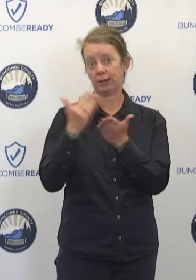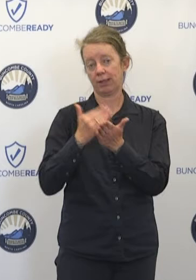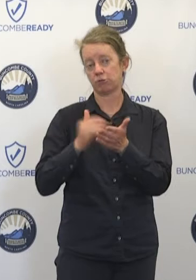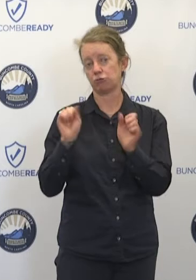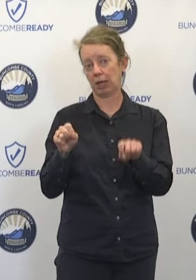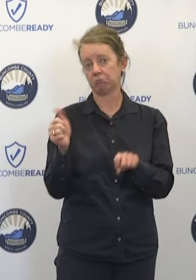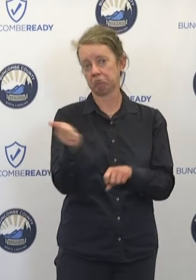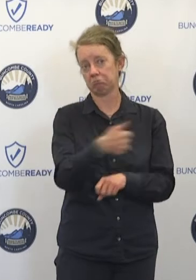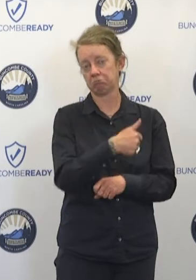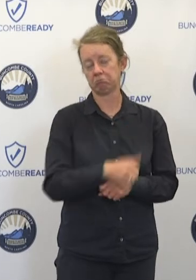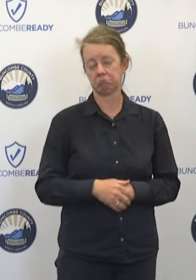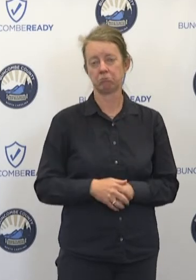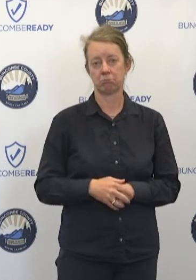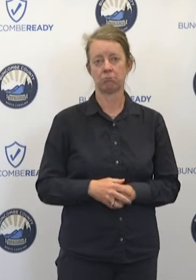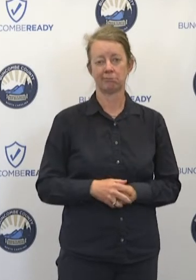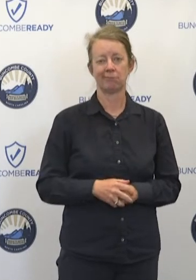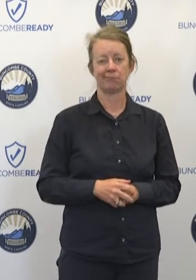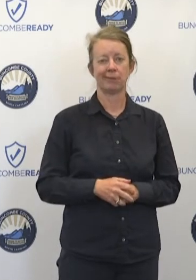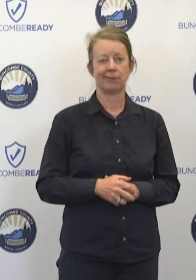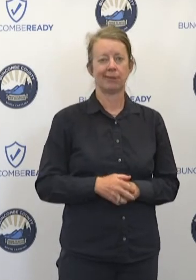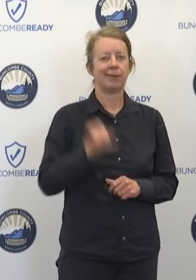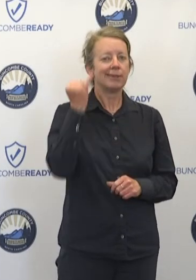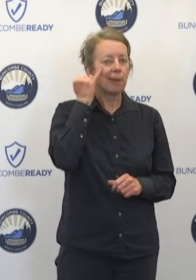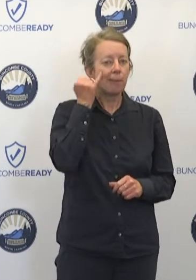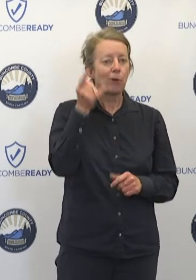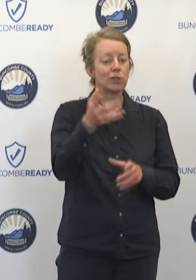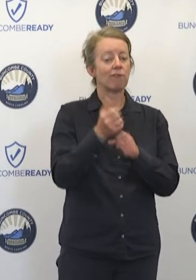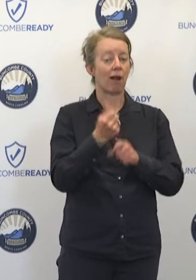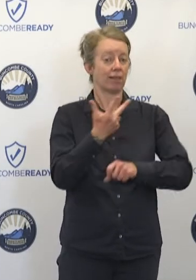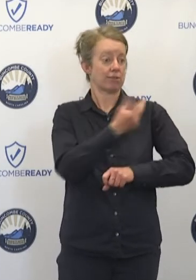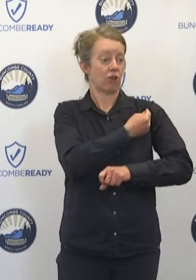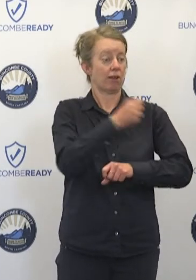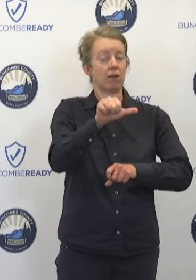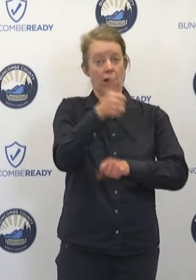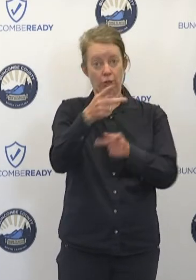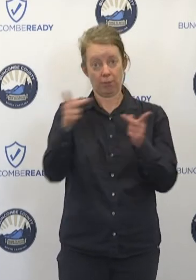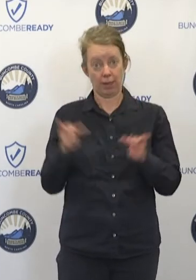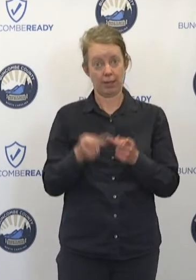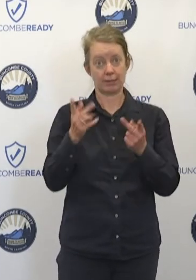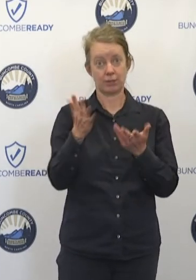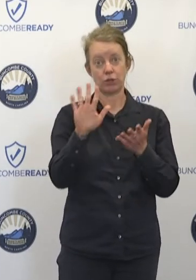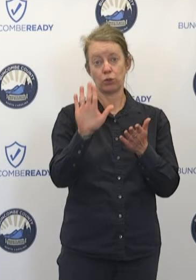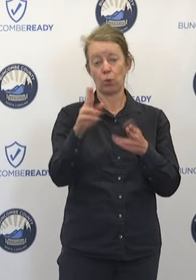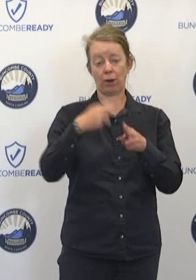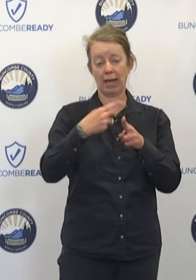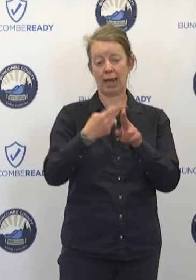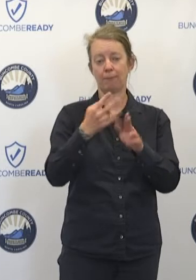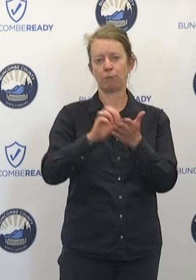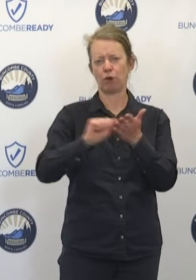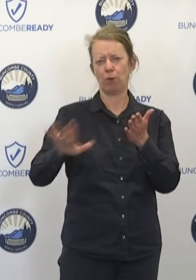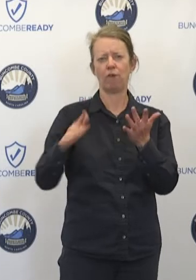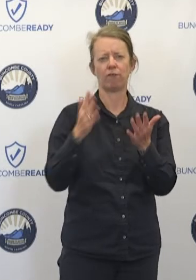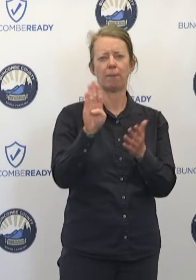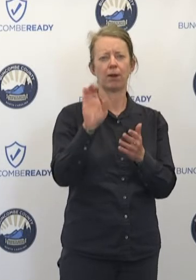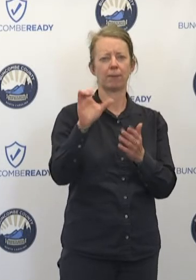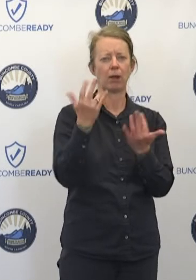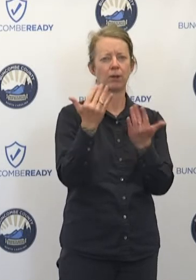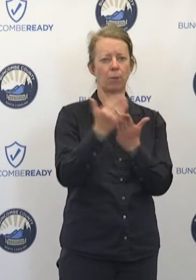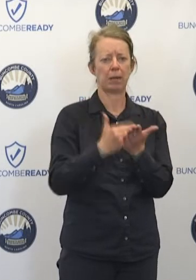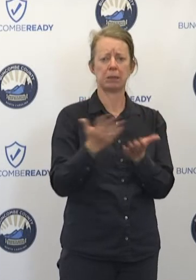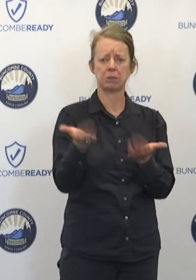list. If you have received your vaccine elsewhere and would like to be removed from our Buncombe County wait list, you can still call us